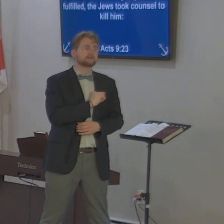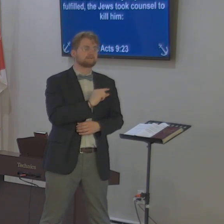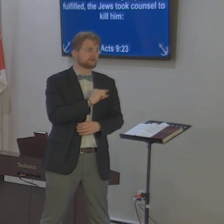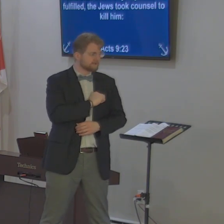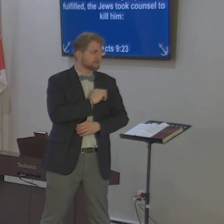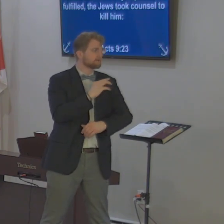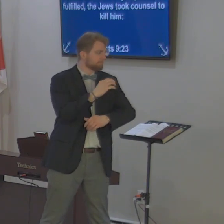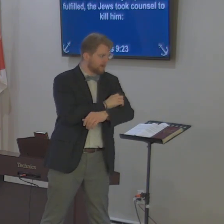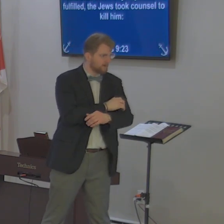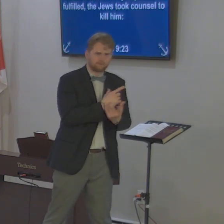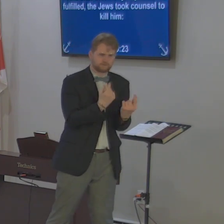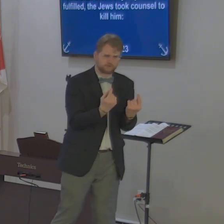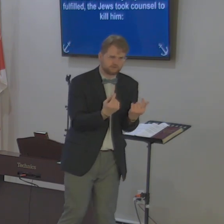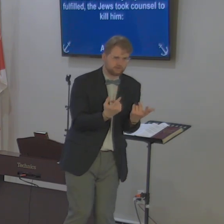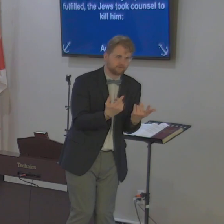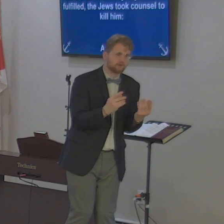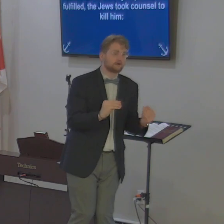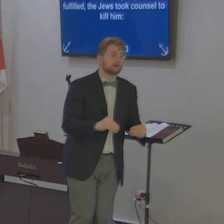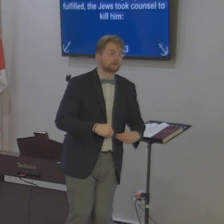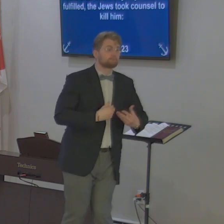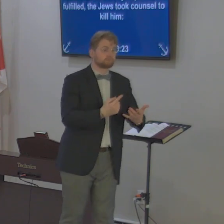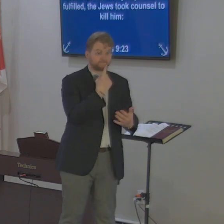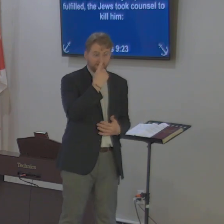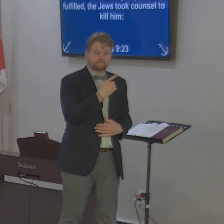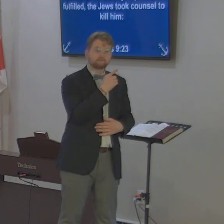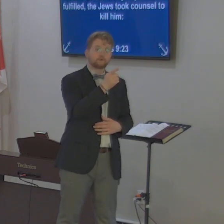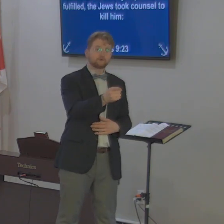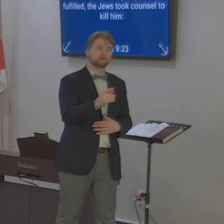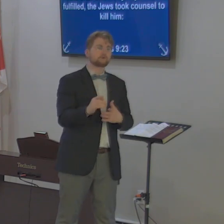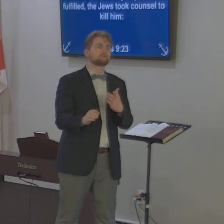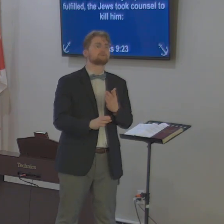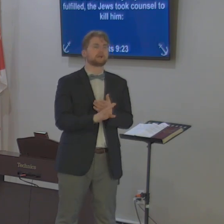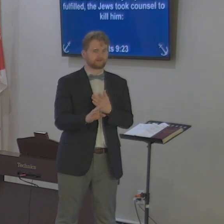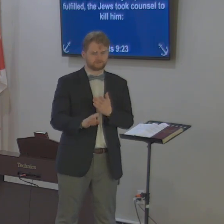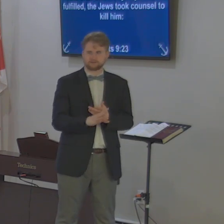to do what? Provide for you protection.